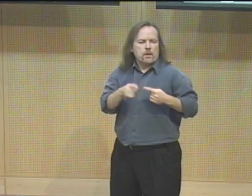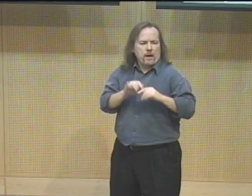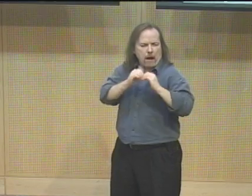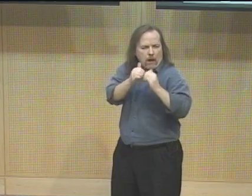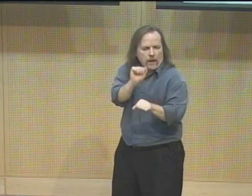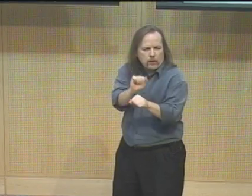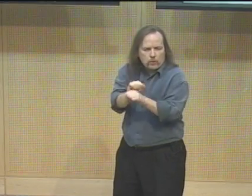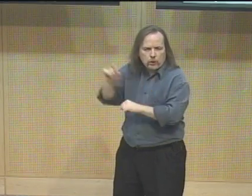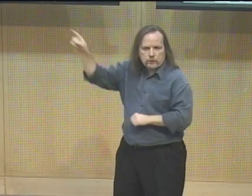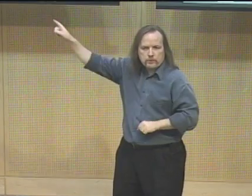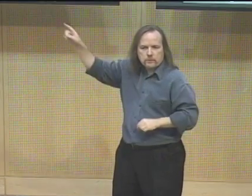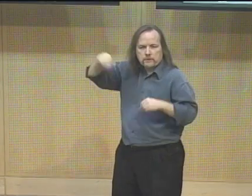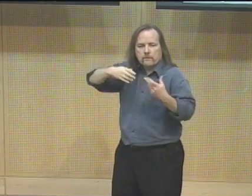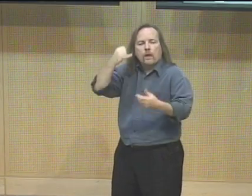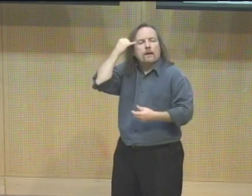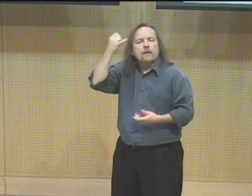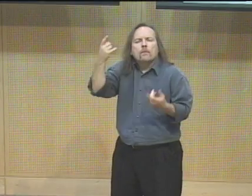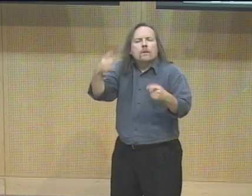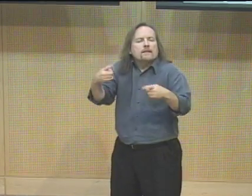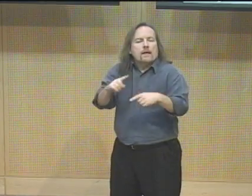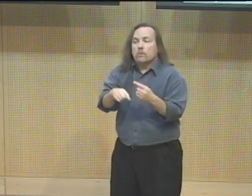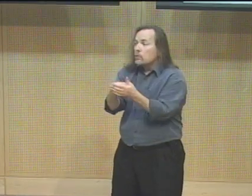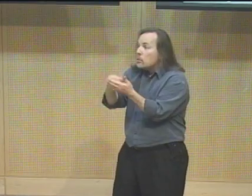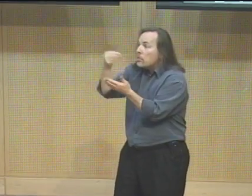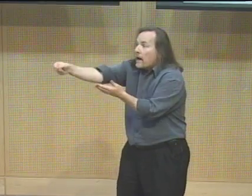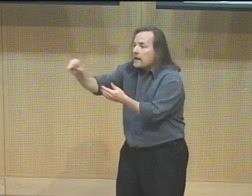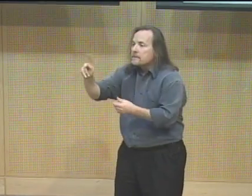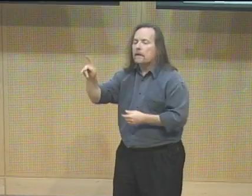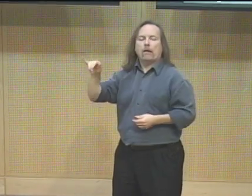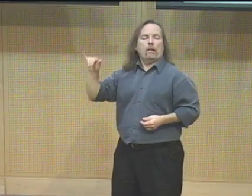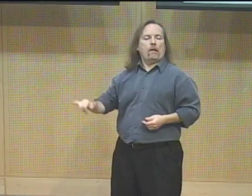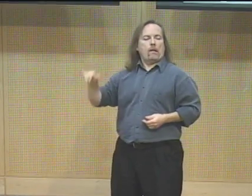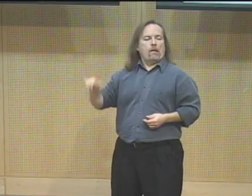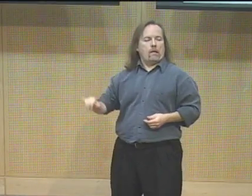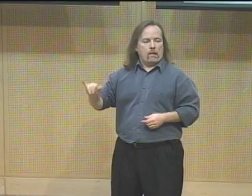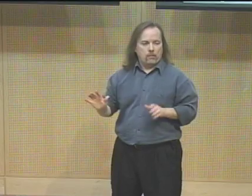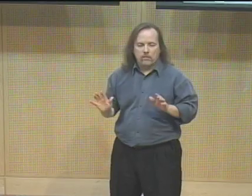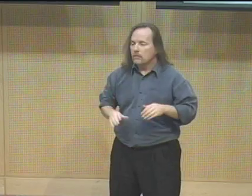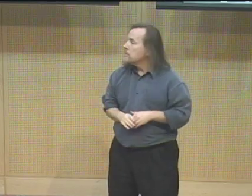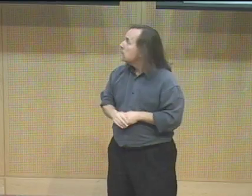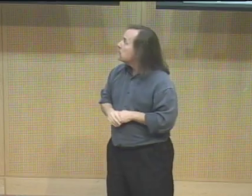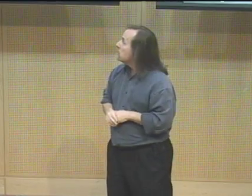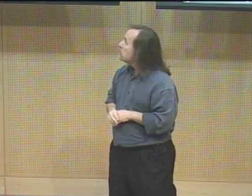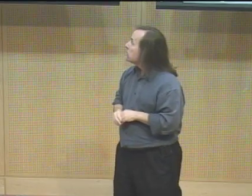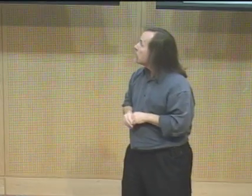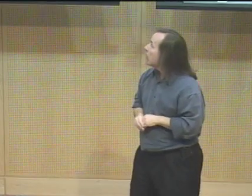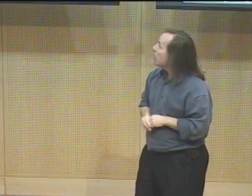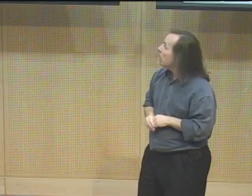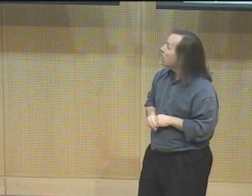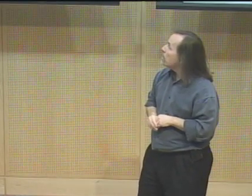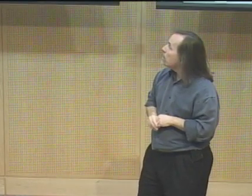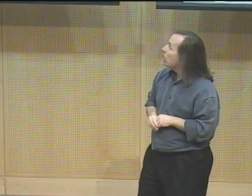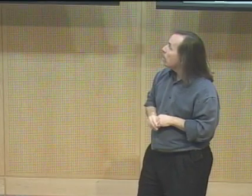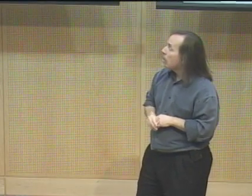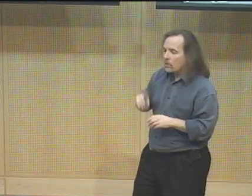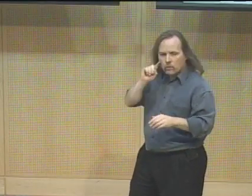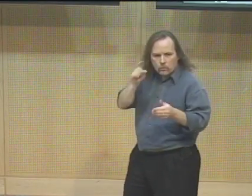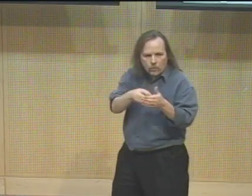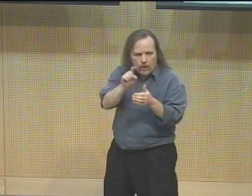And you don't have to know about how the nuts and bolts of the stock market work. You just need to know in general that